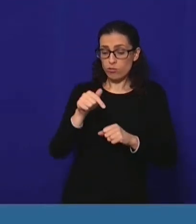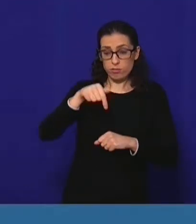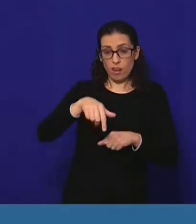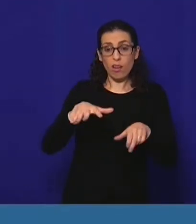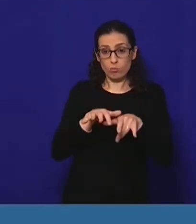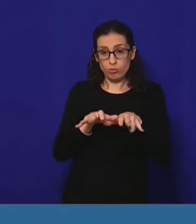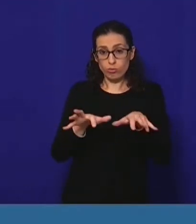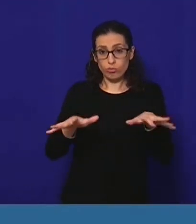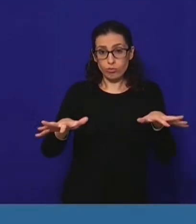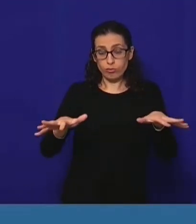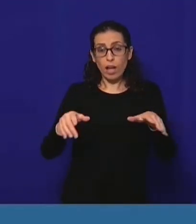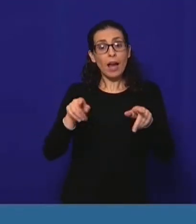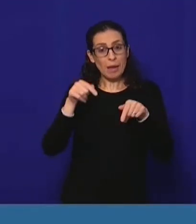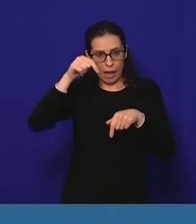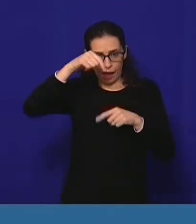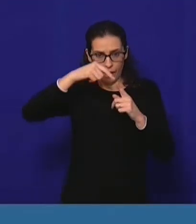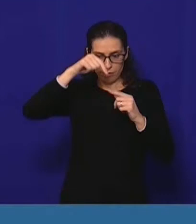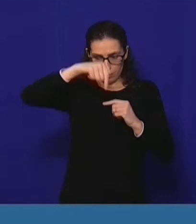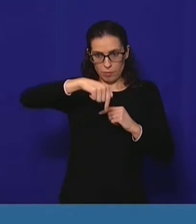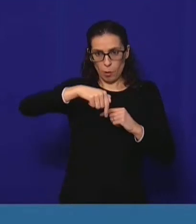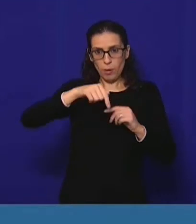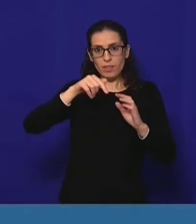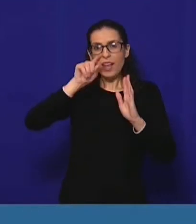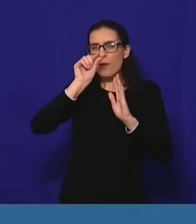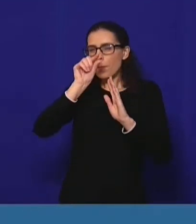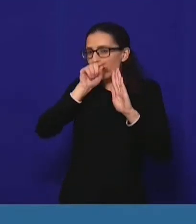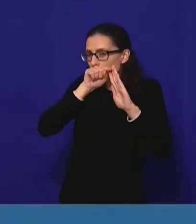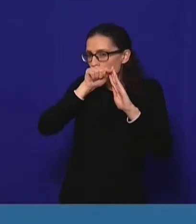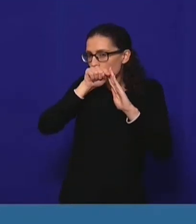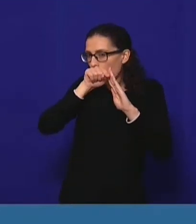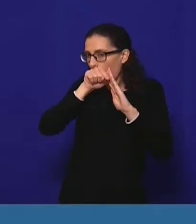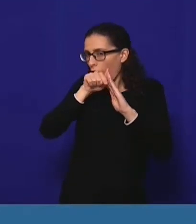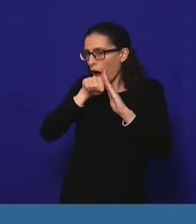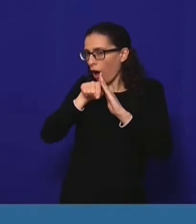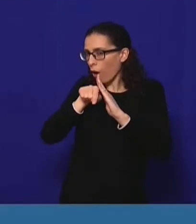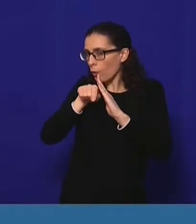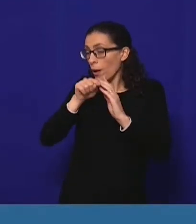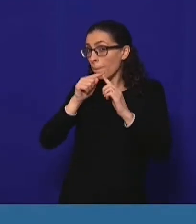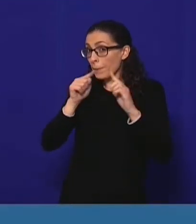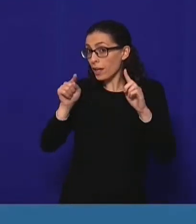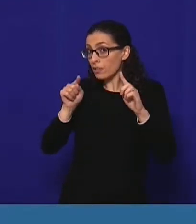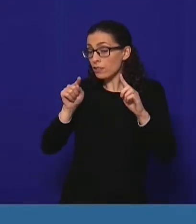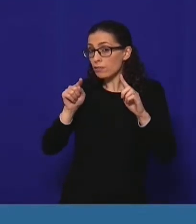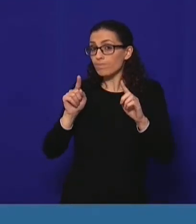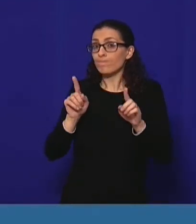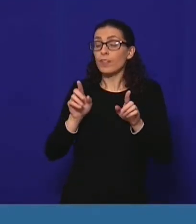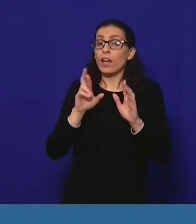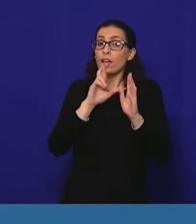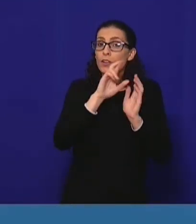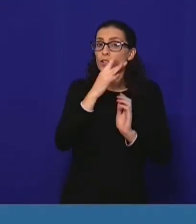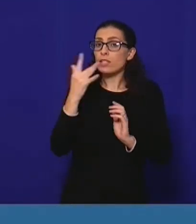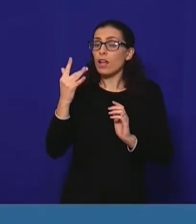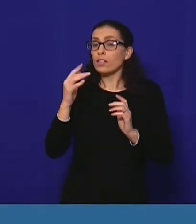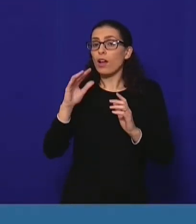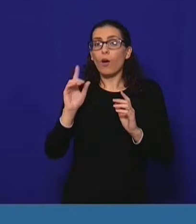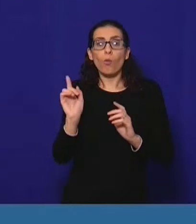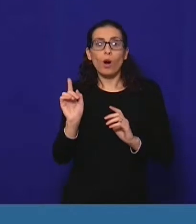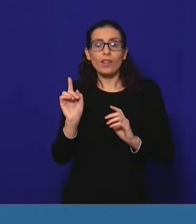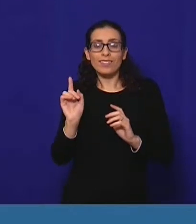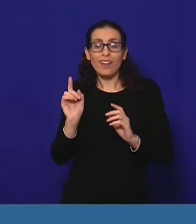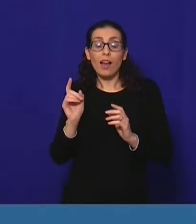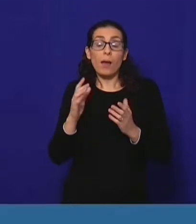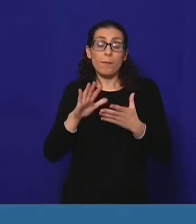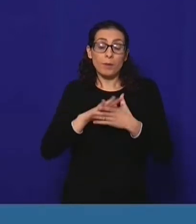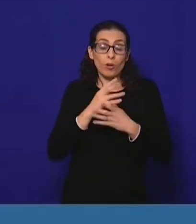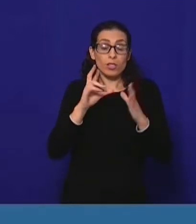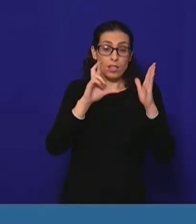are seeing a downward trend. However, we have to remember that this downward trend is the result of the measures